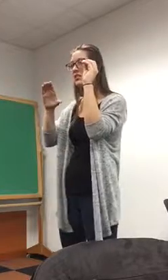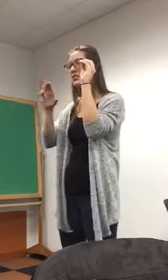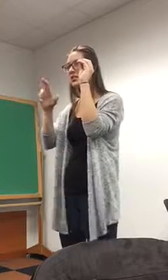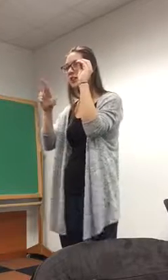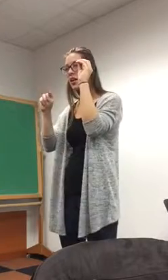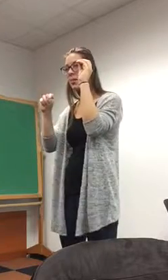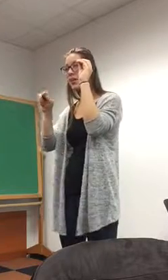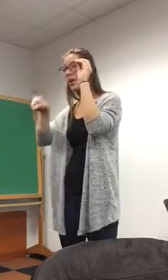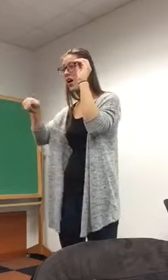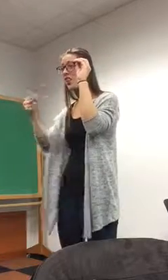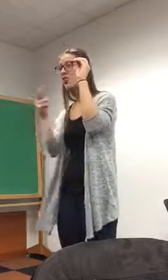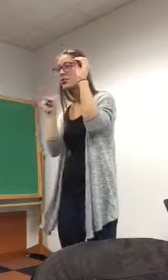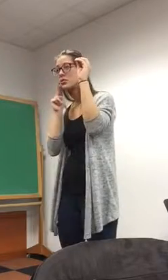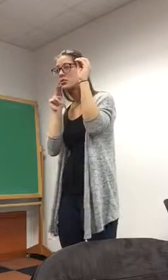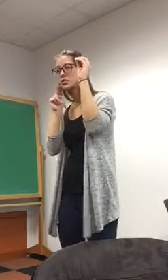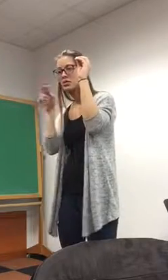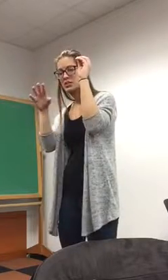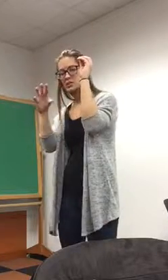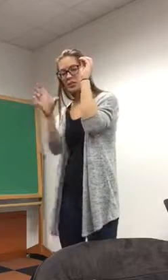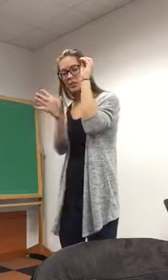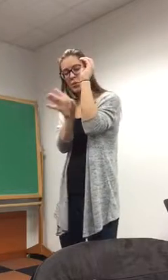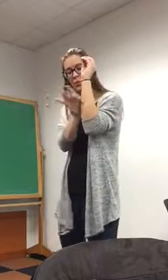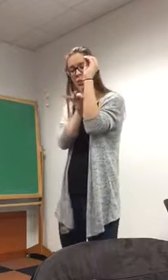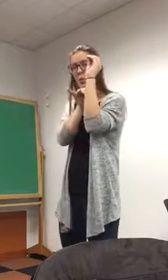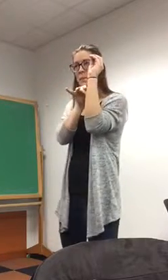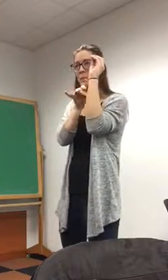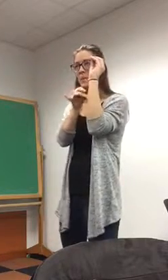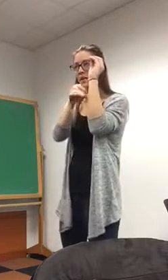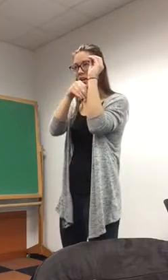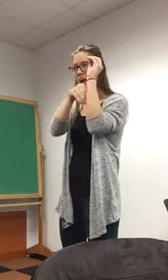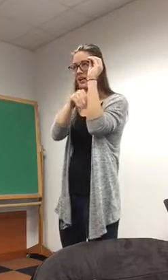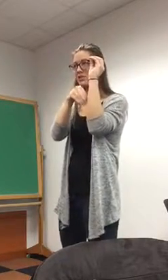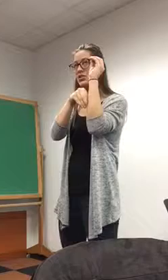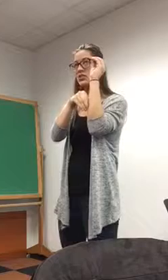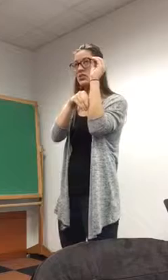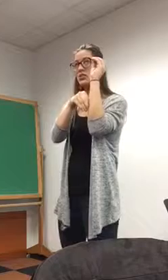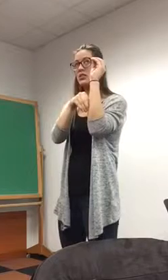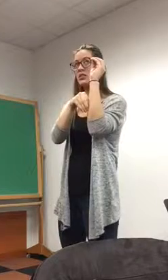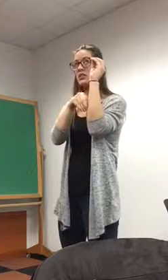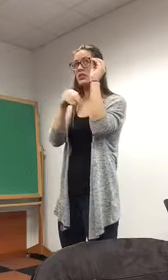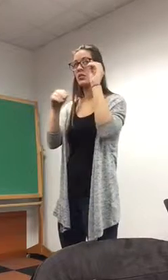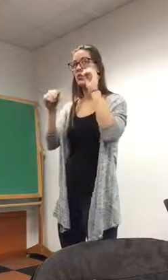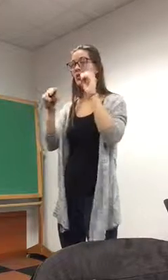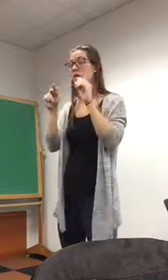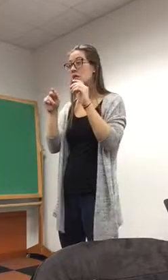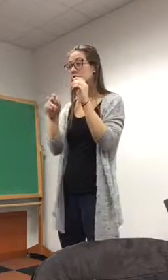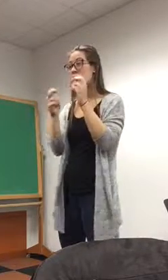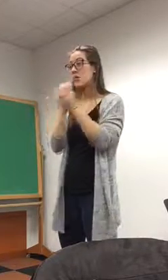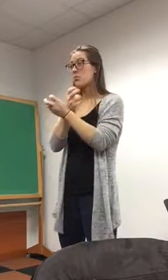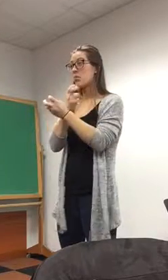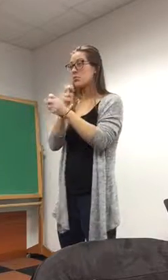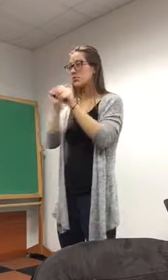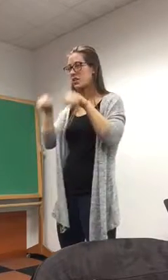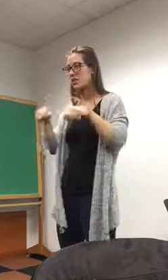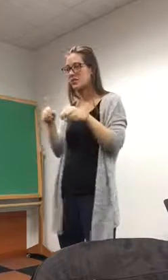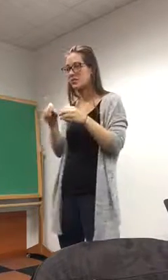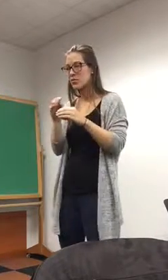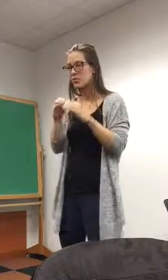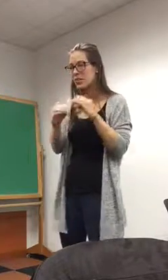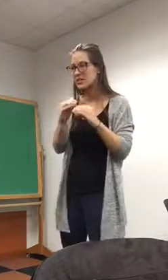that area. It has growth cells in it that's going to allow the growth and repair of that area. It's there for development and also there for repair, not just support